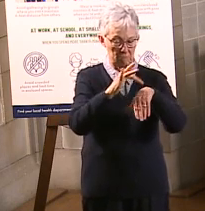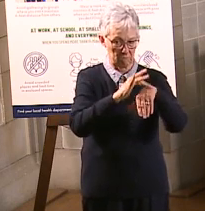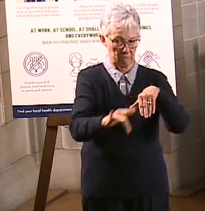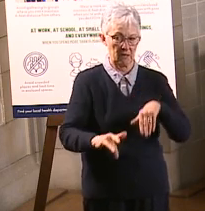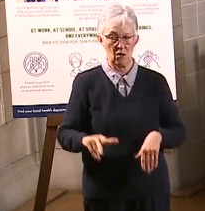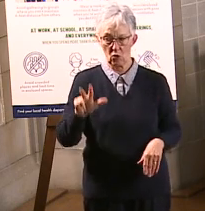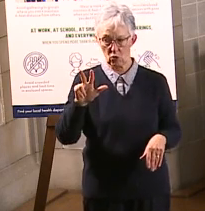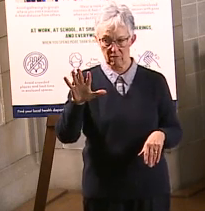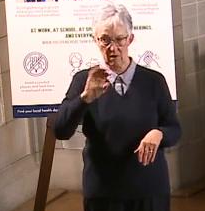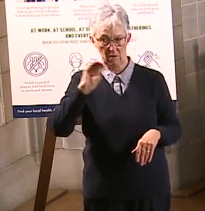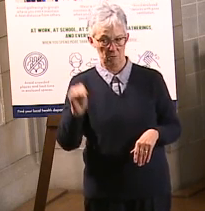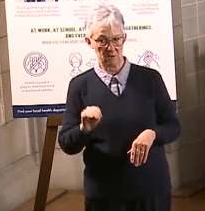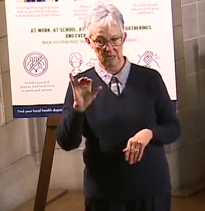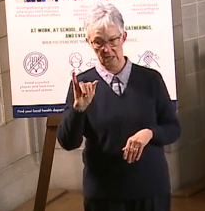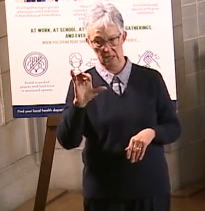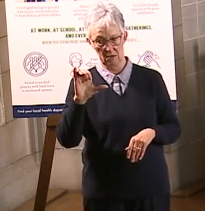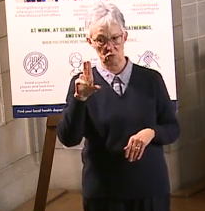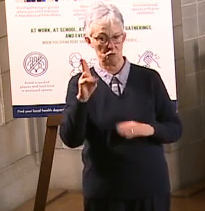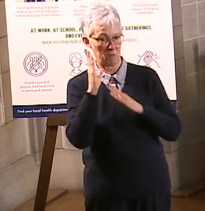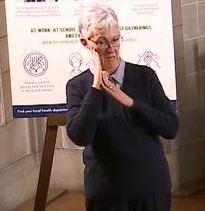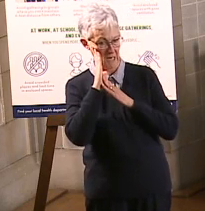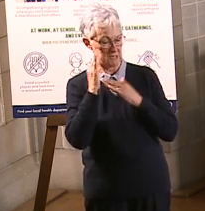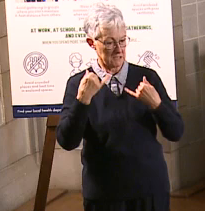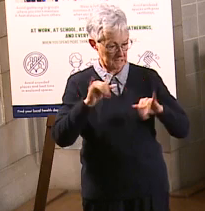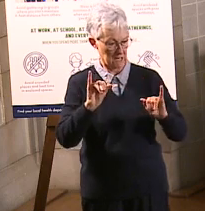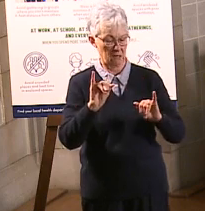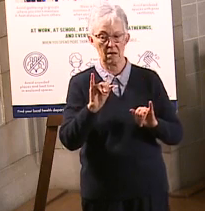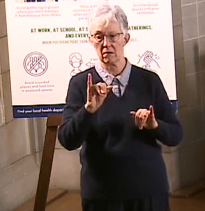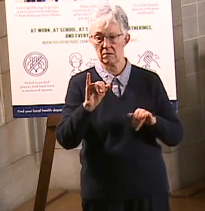available, and 80% of our ventilators